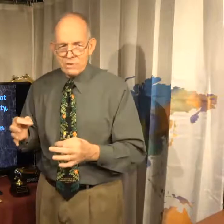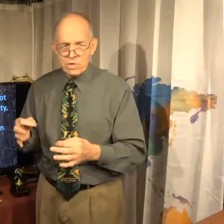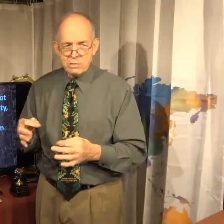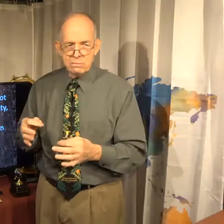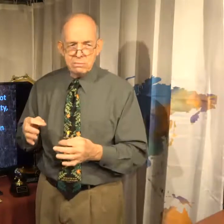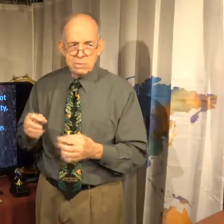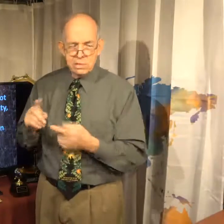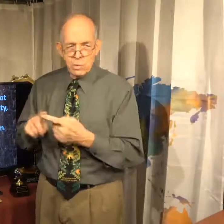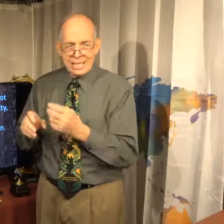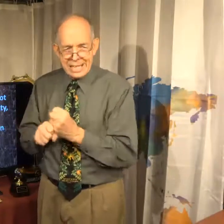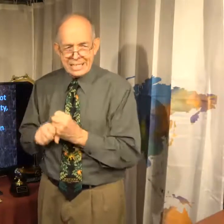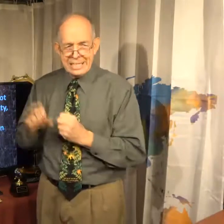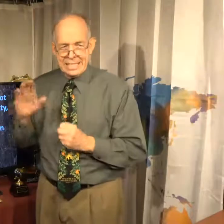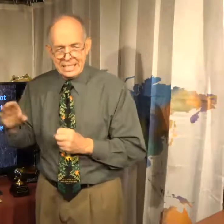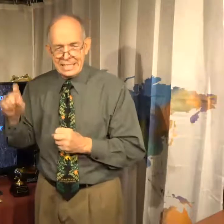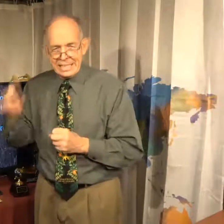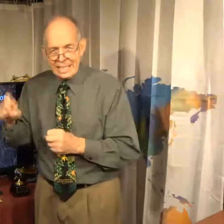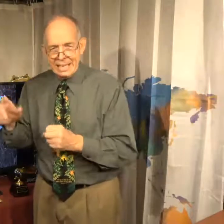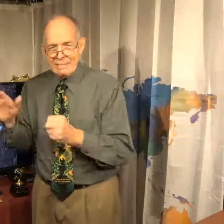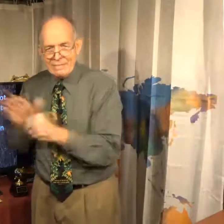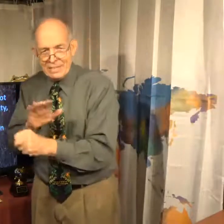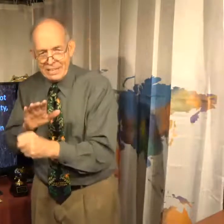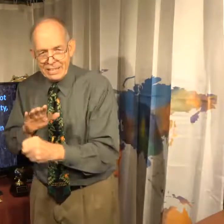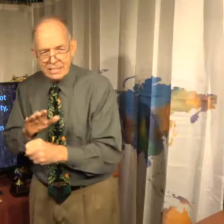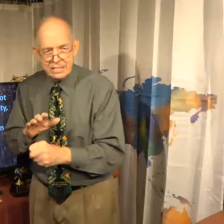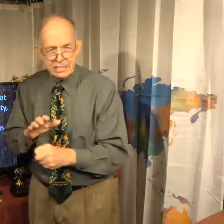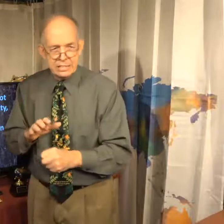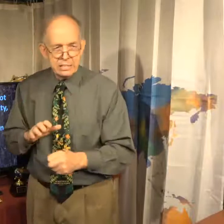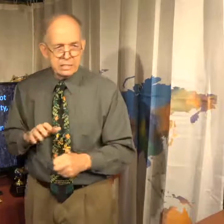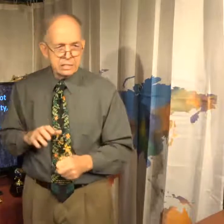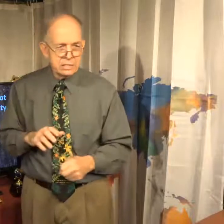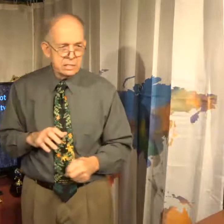tribulation to get his need clear.